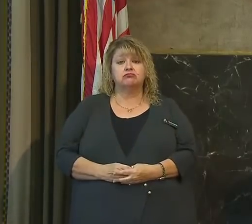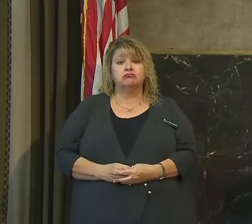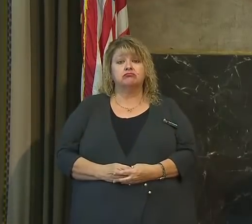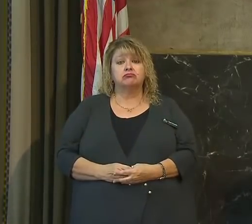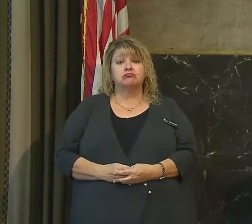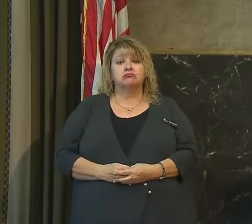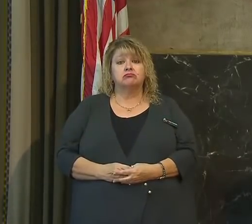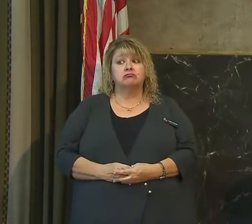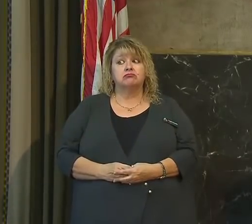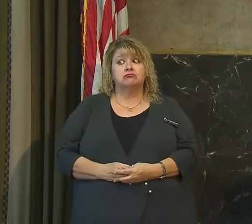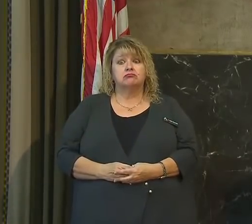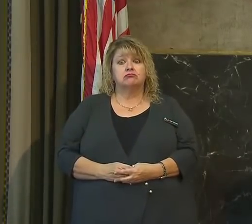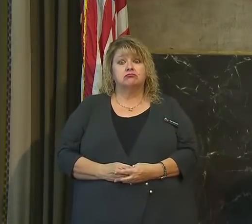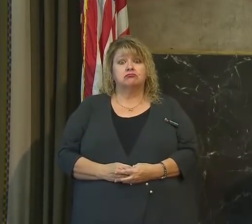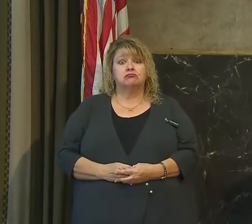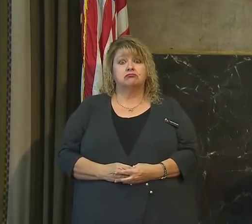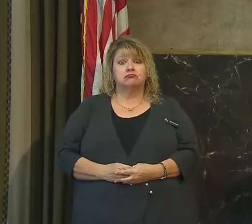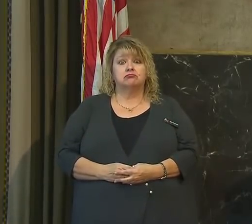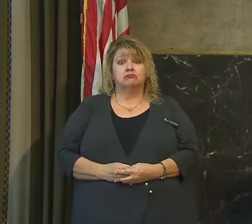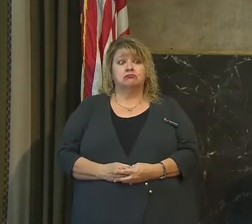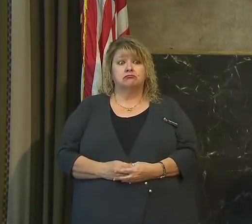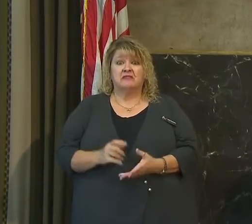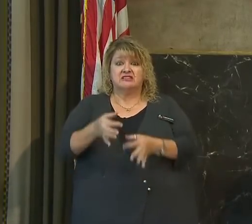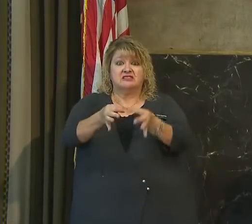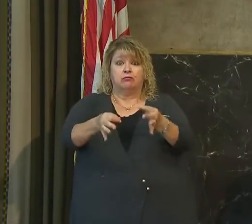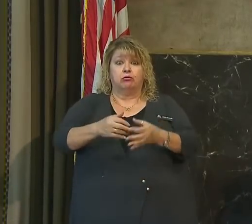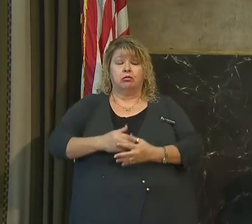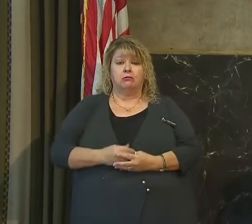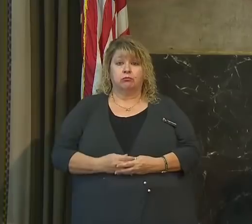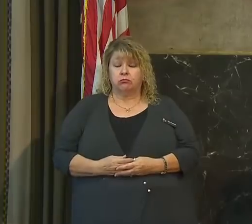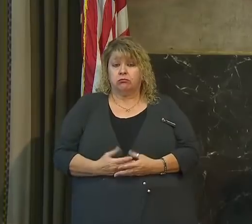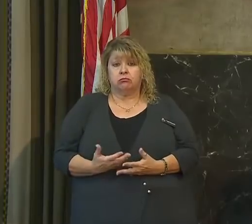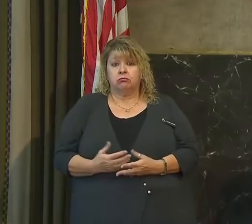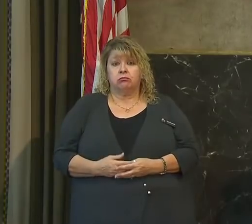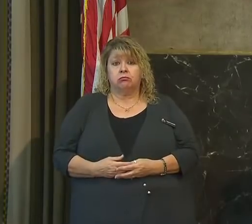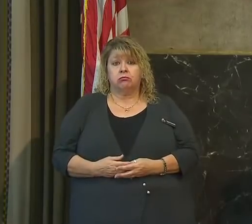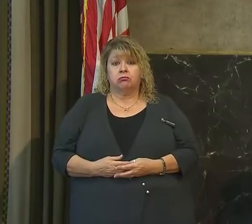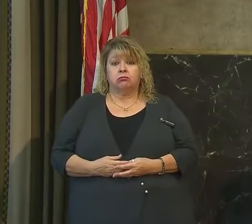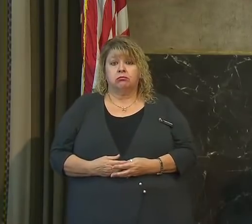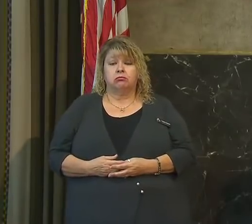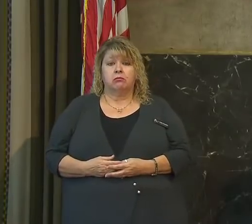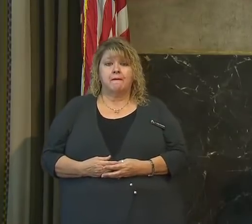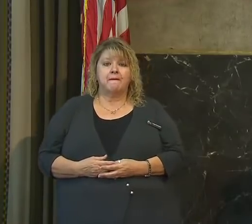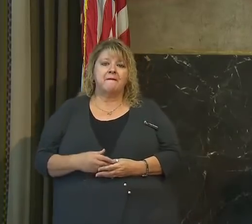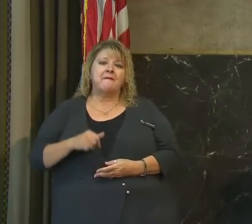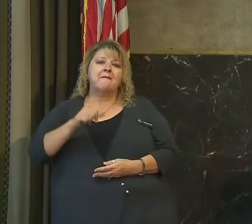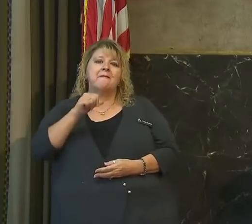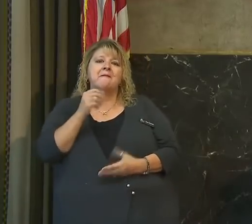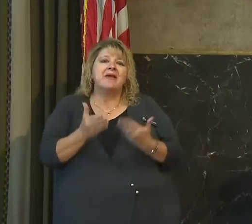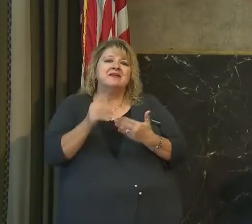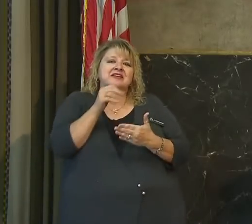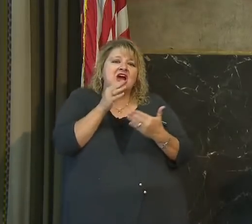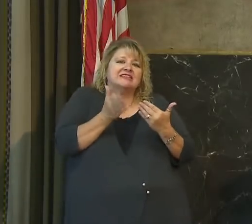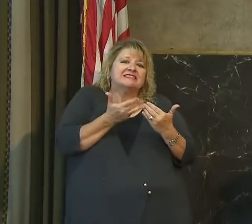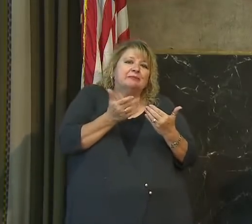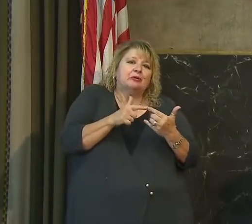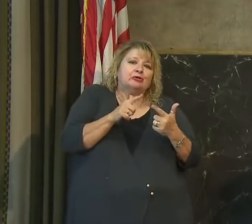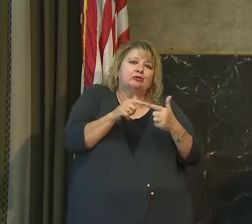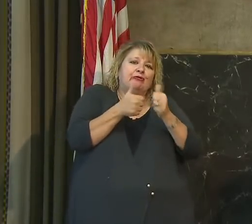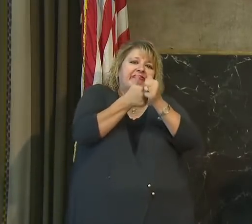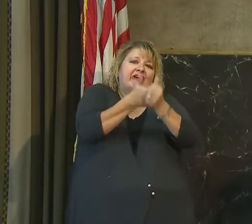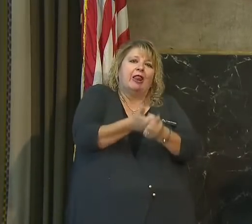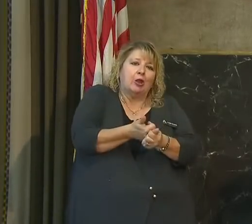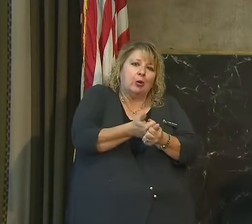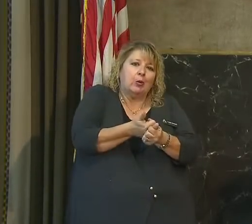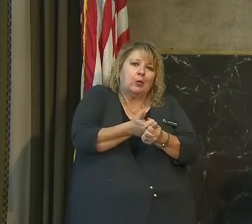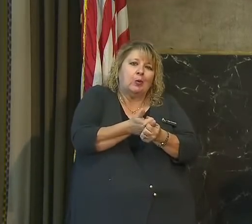I mean, it really is going to be that simple. It may not be simple to execute, and unfortunately,